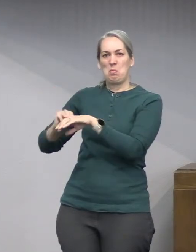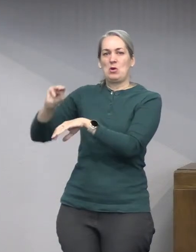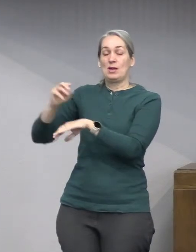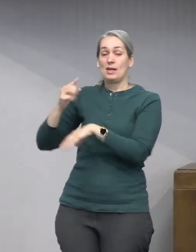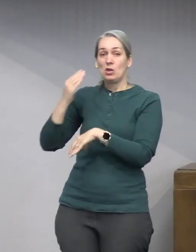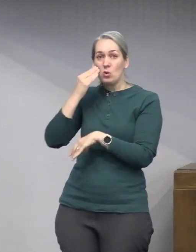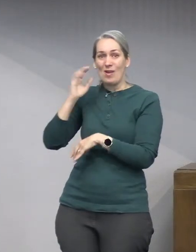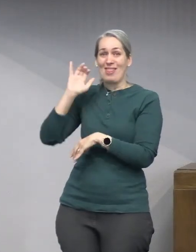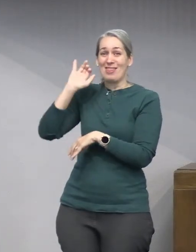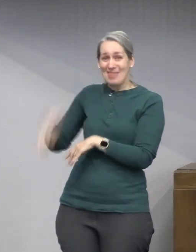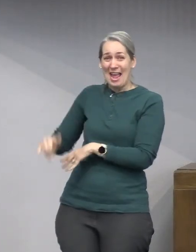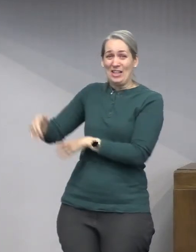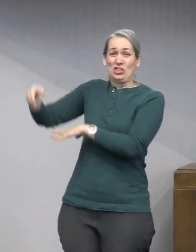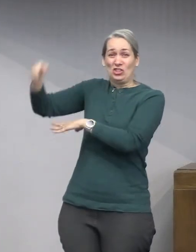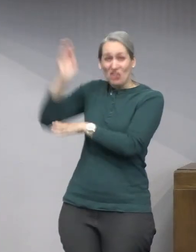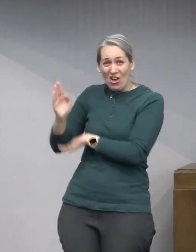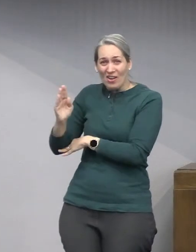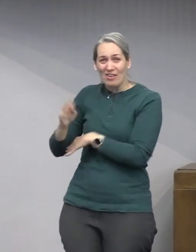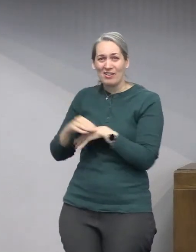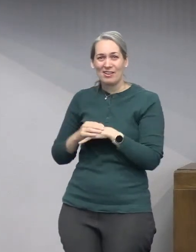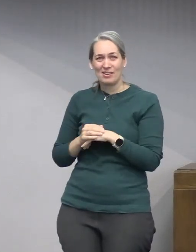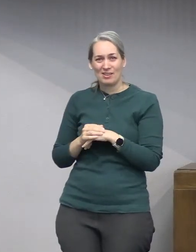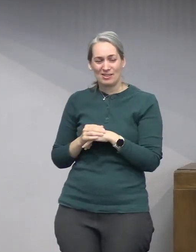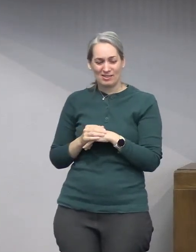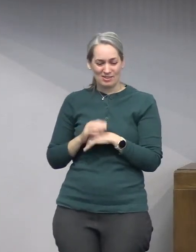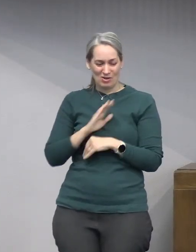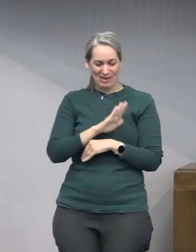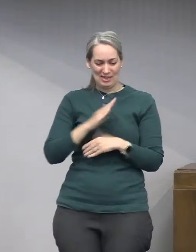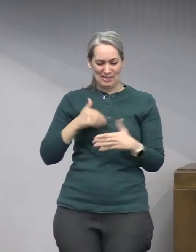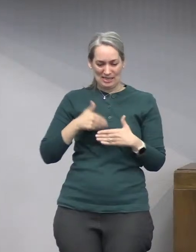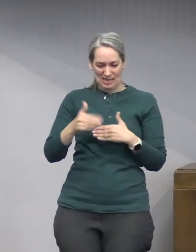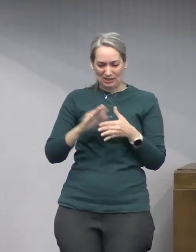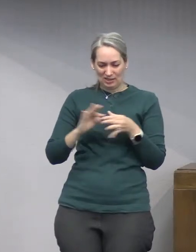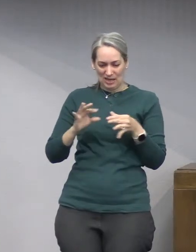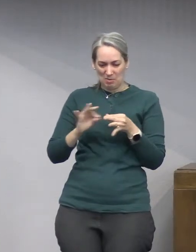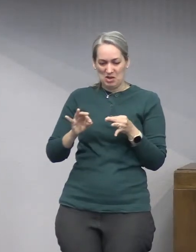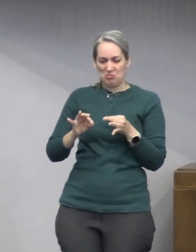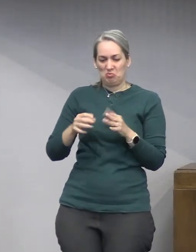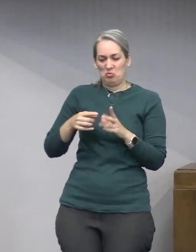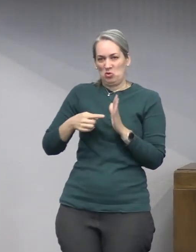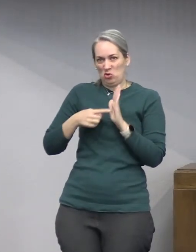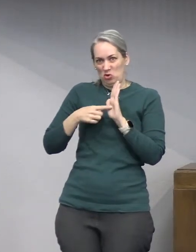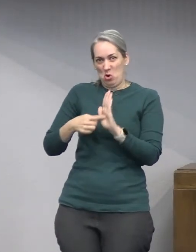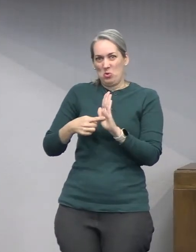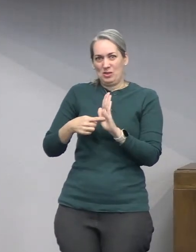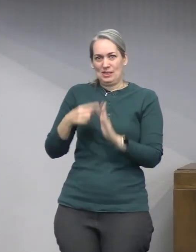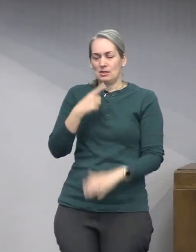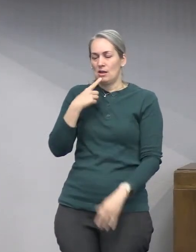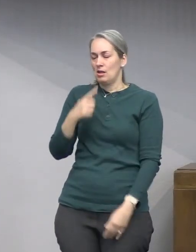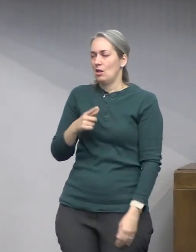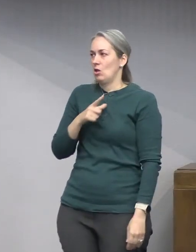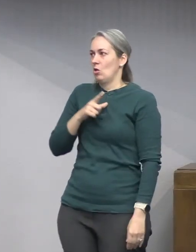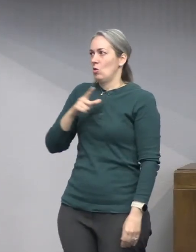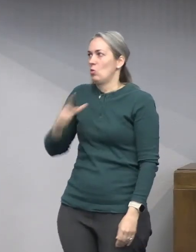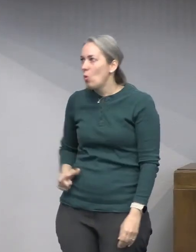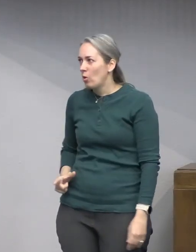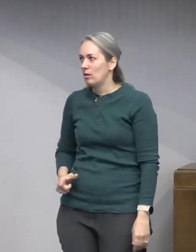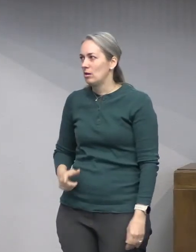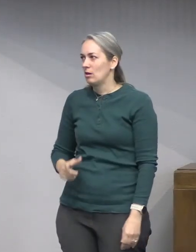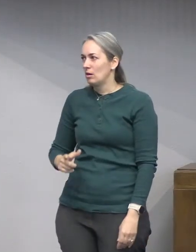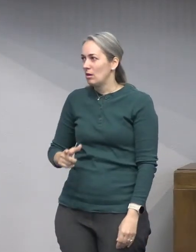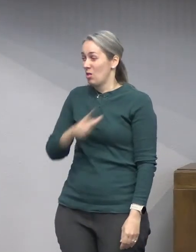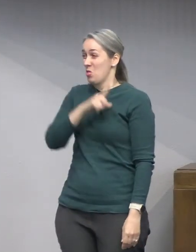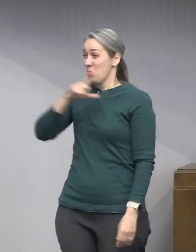God. And his next statement reflects that too, because he says, Lord,